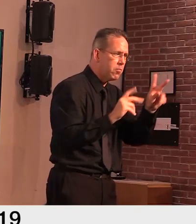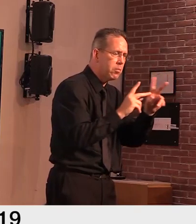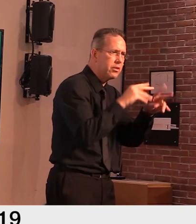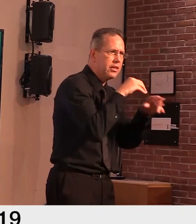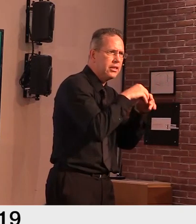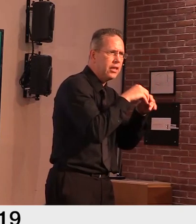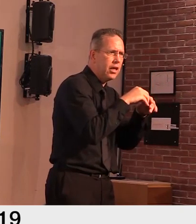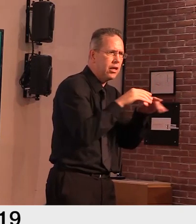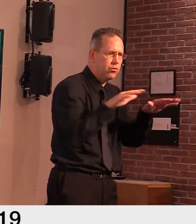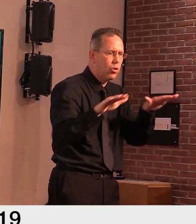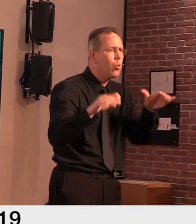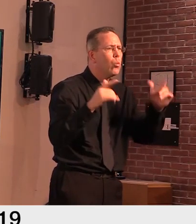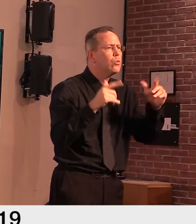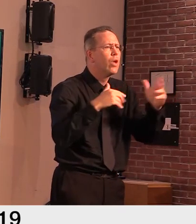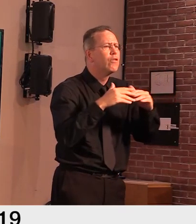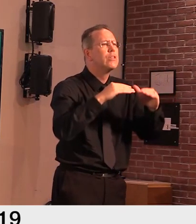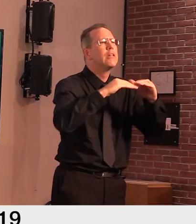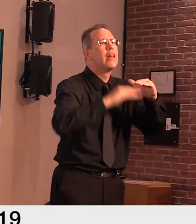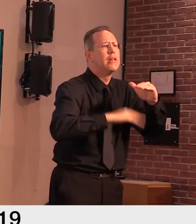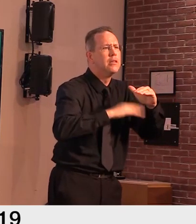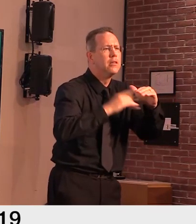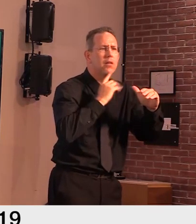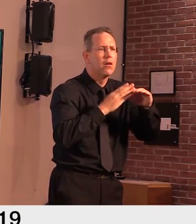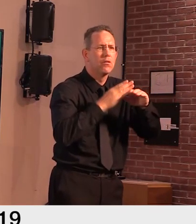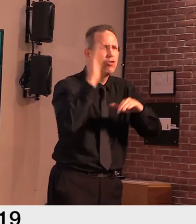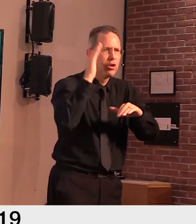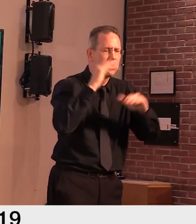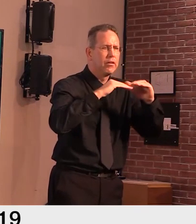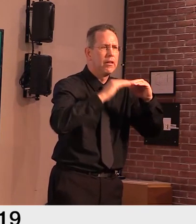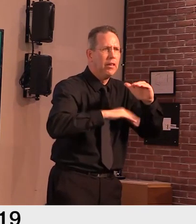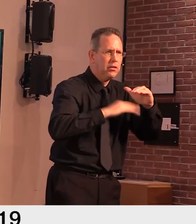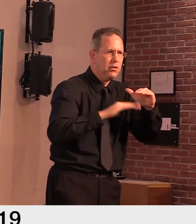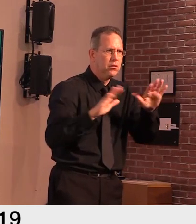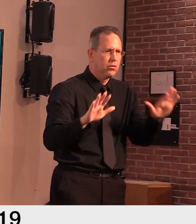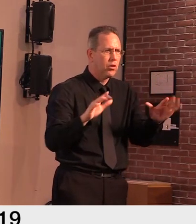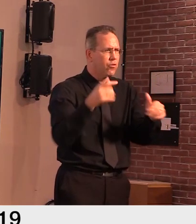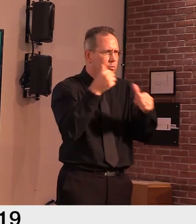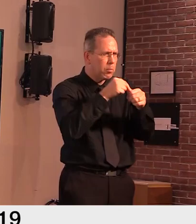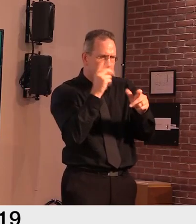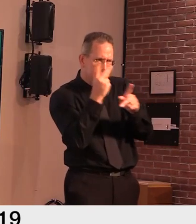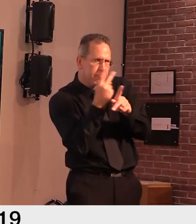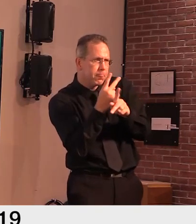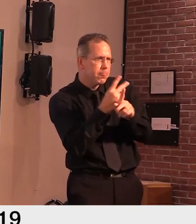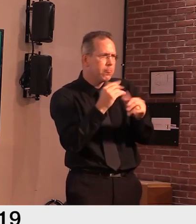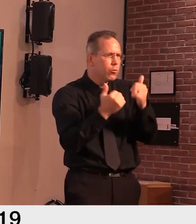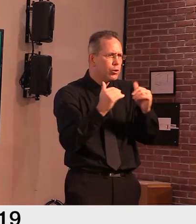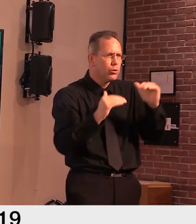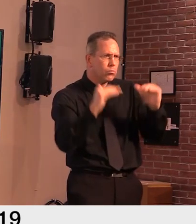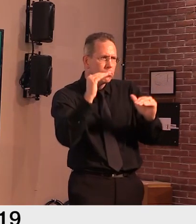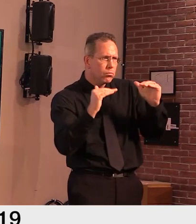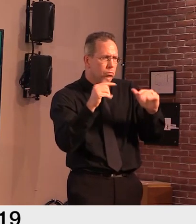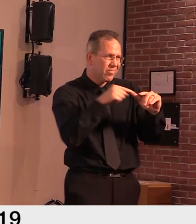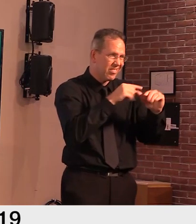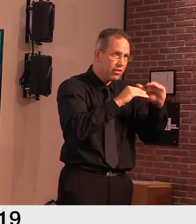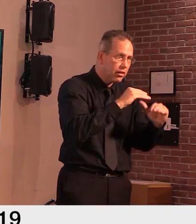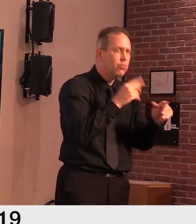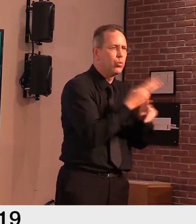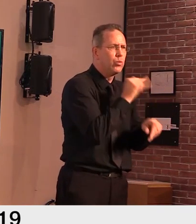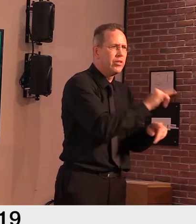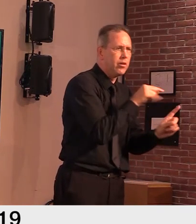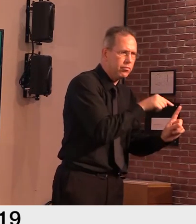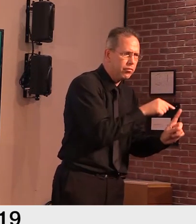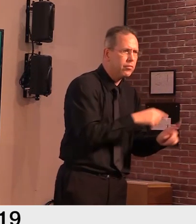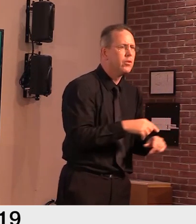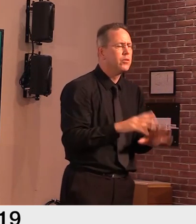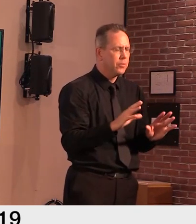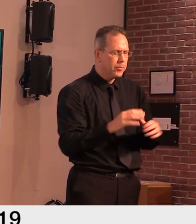outside. It's important that you remember that there should be 100 square feet between you and another guest. And